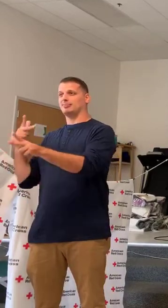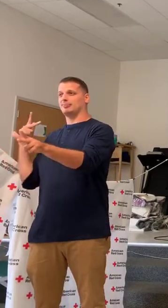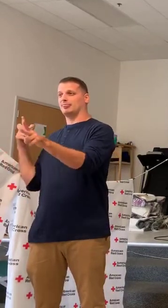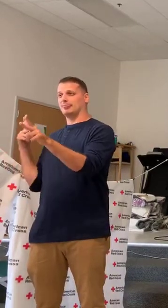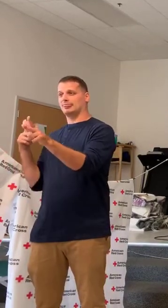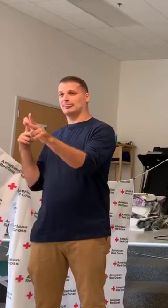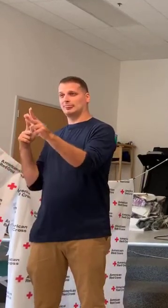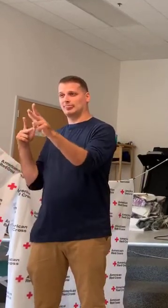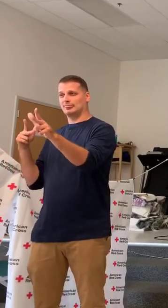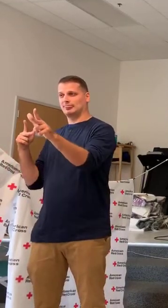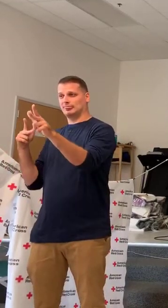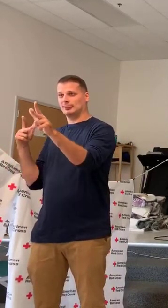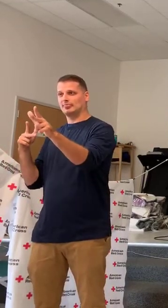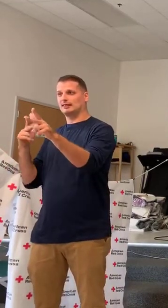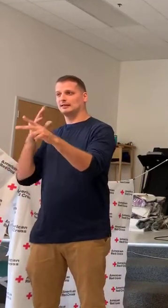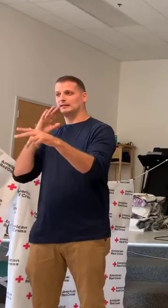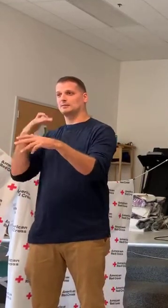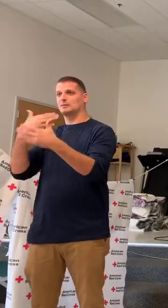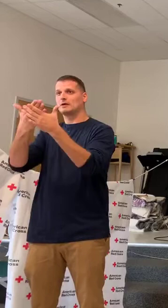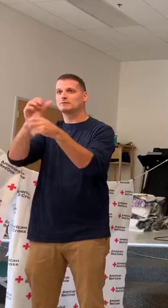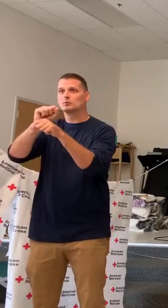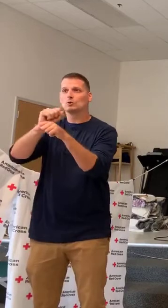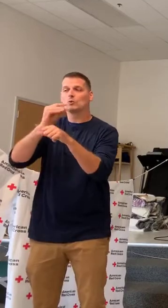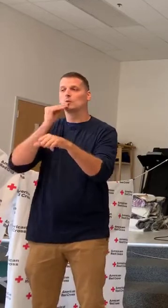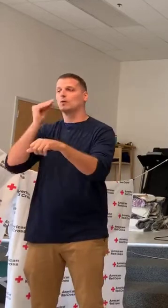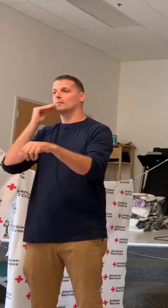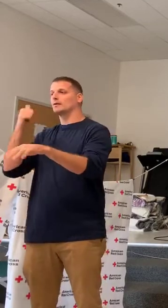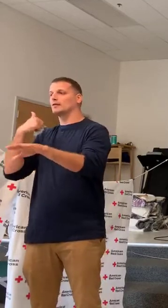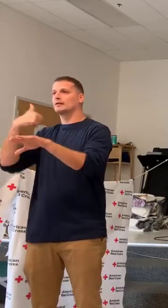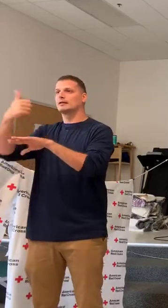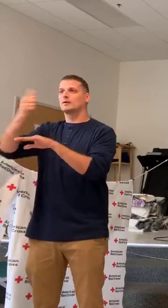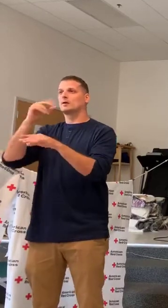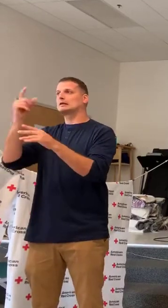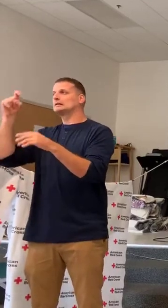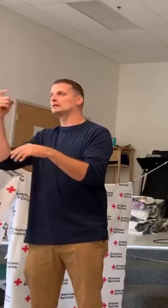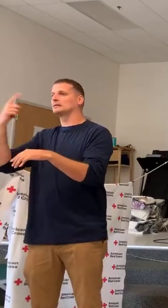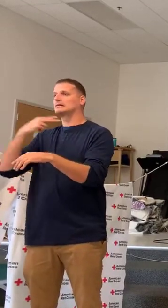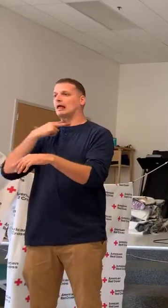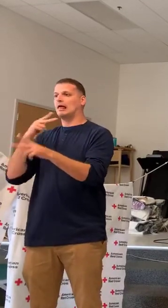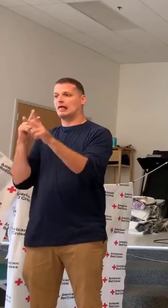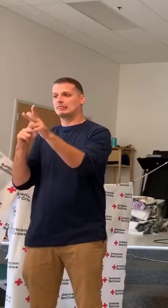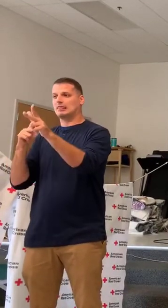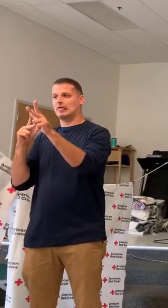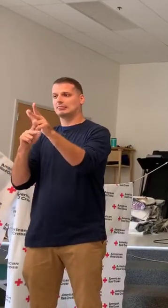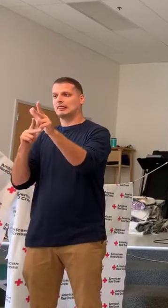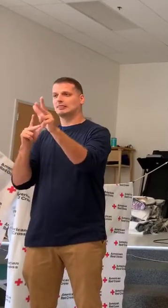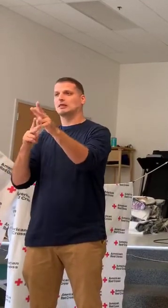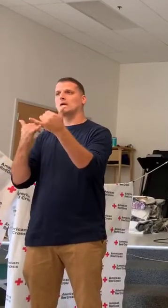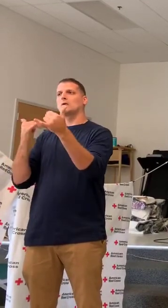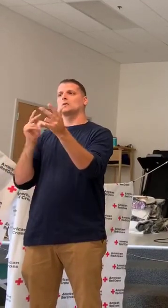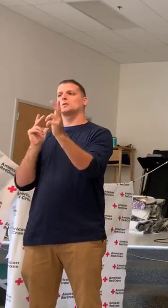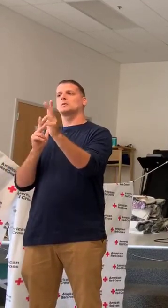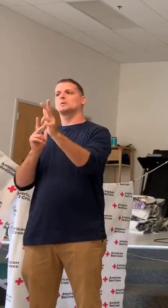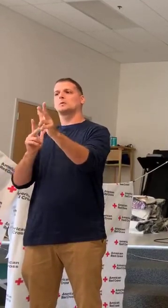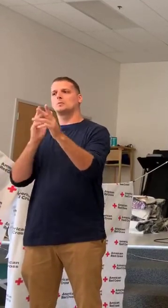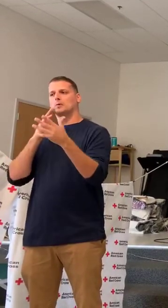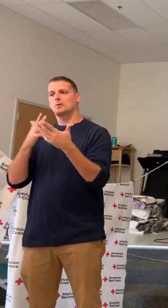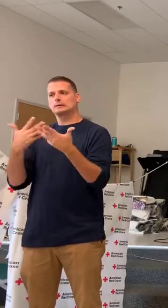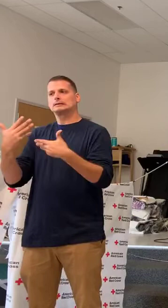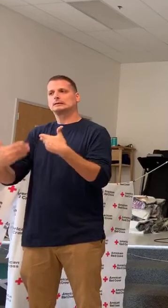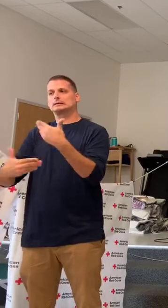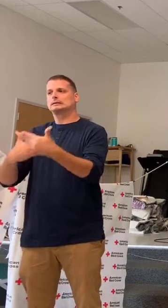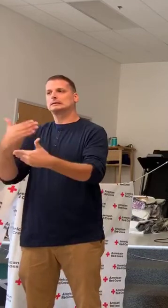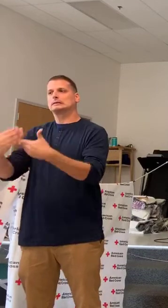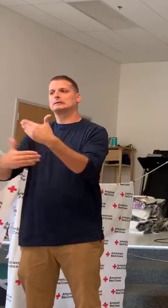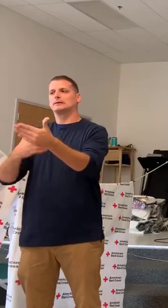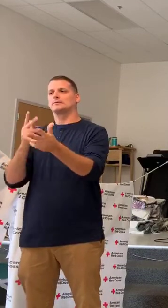work, or trying to get their supplies that they need. So opening the highway up is a first step, and it's a